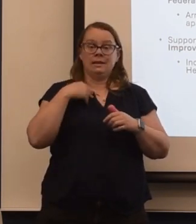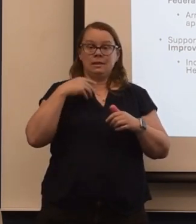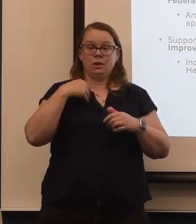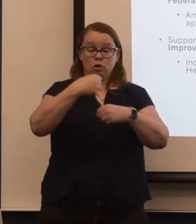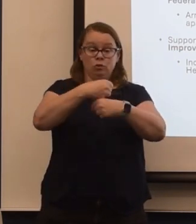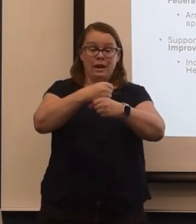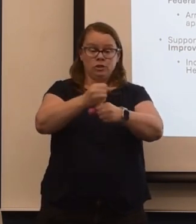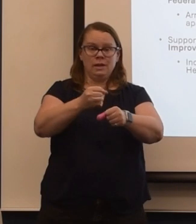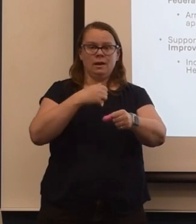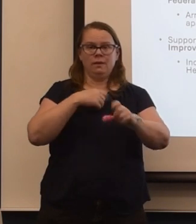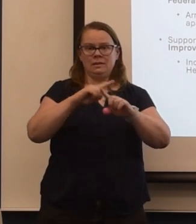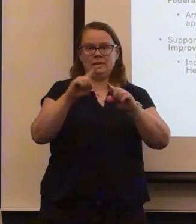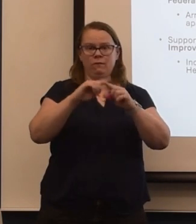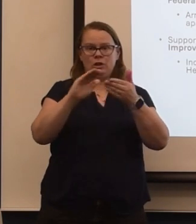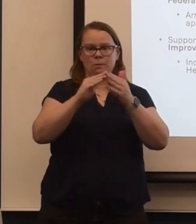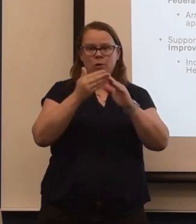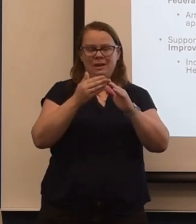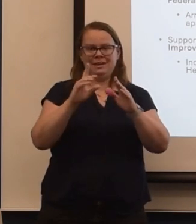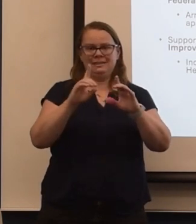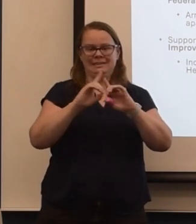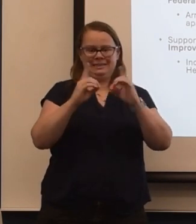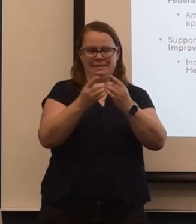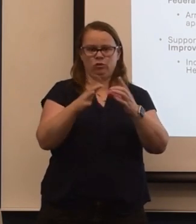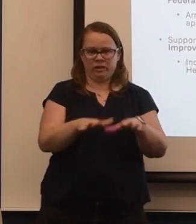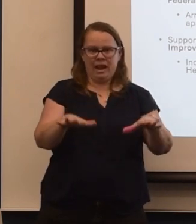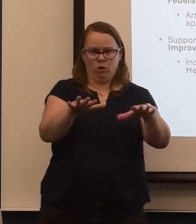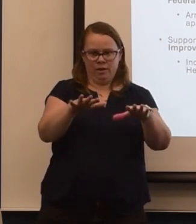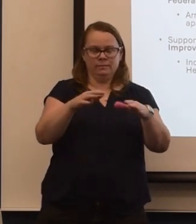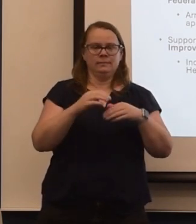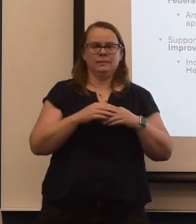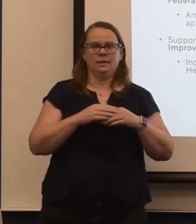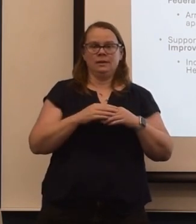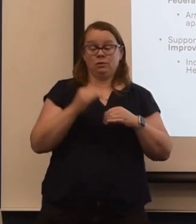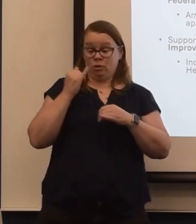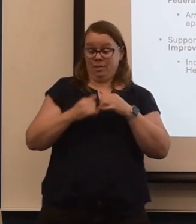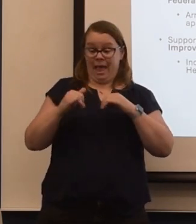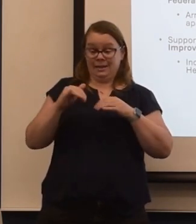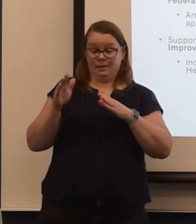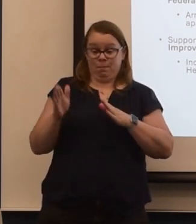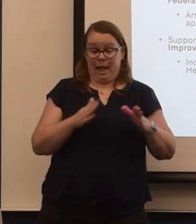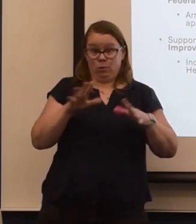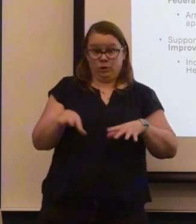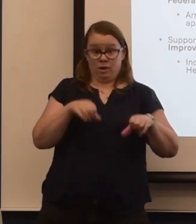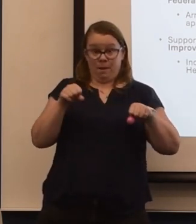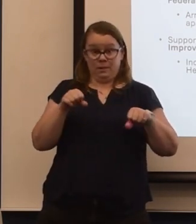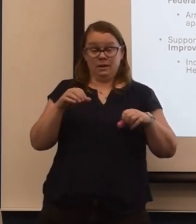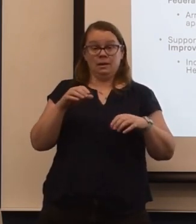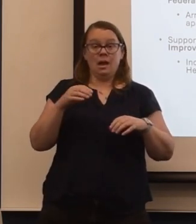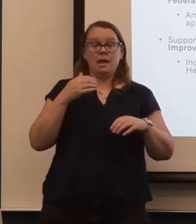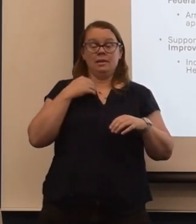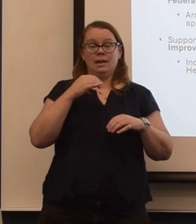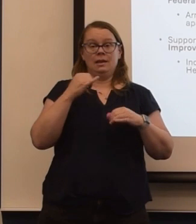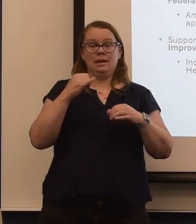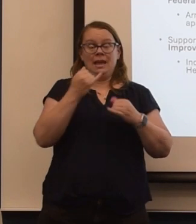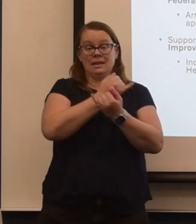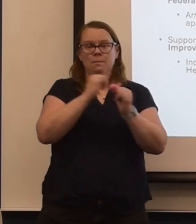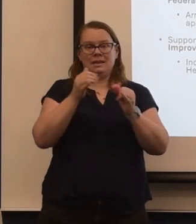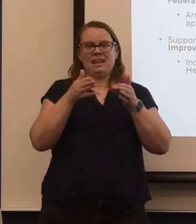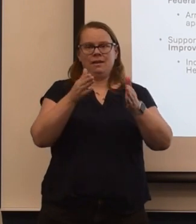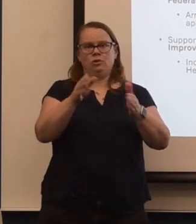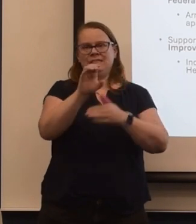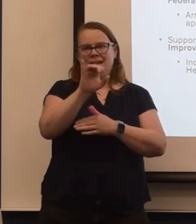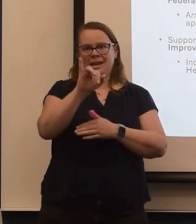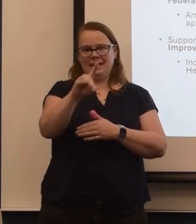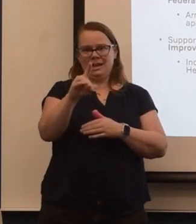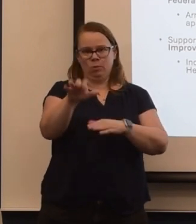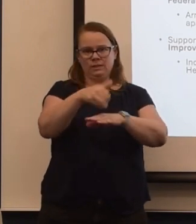of some different community improvement districts. So not long after the last plan was adopted, the Independence Avenue CID was established.